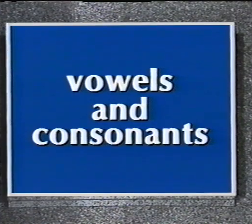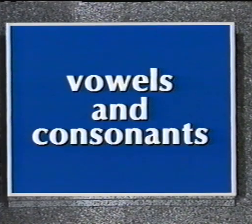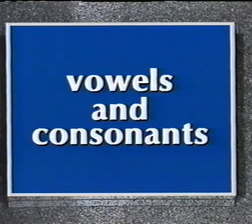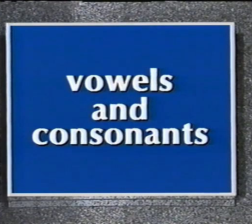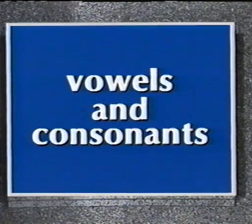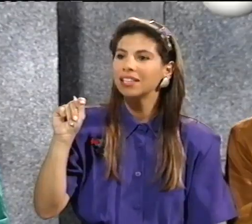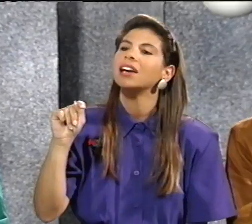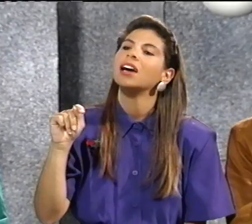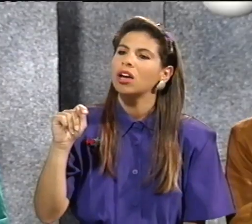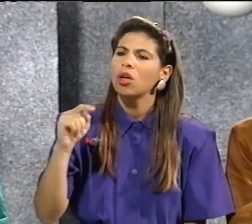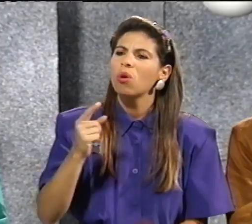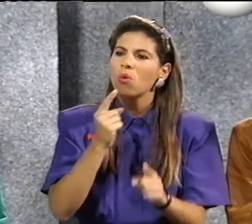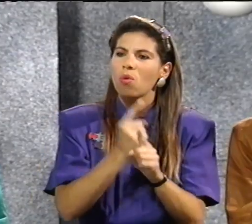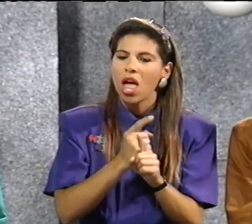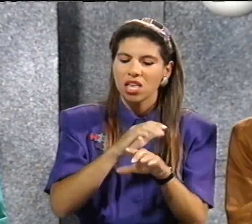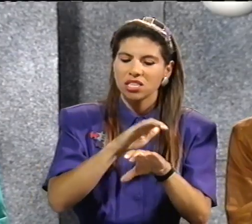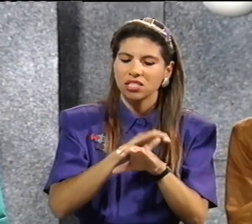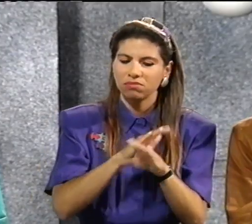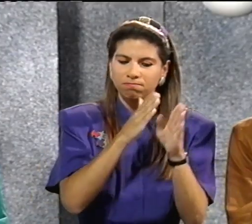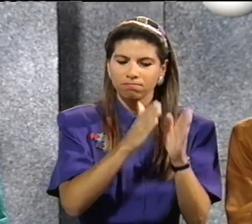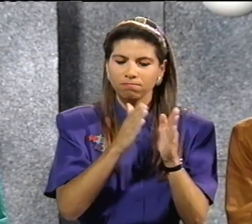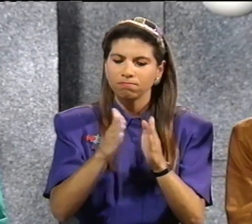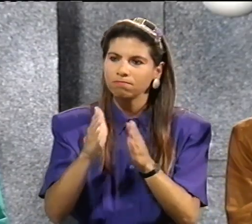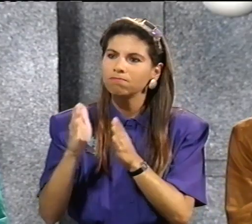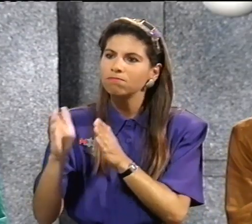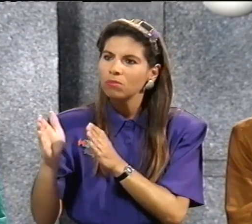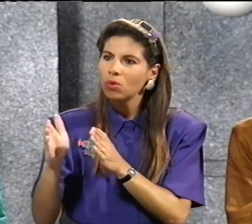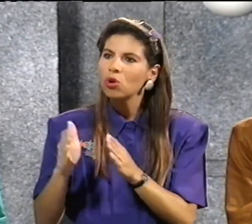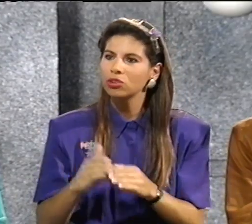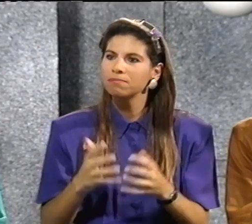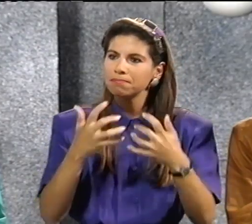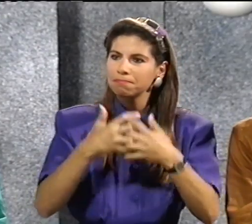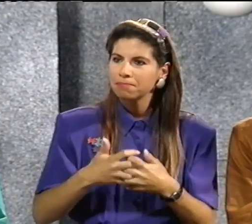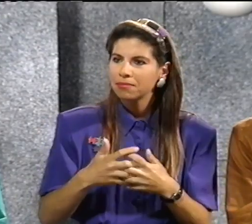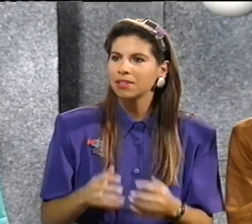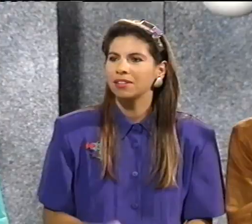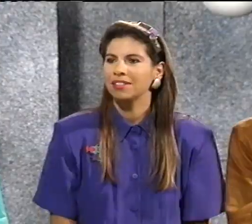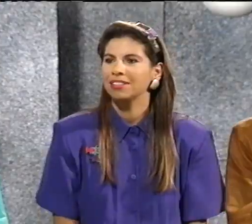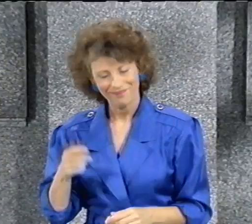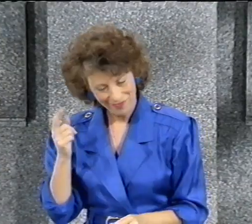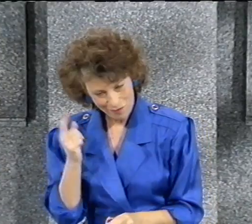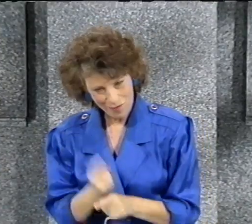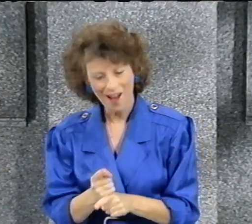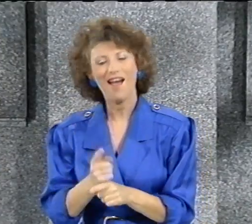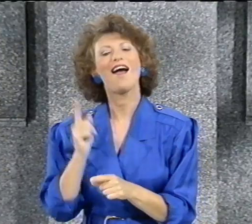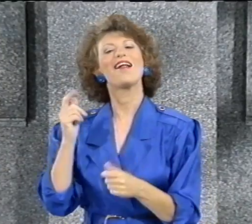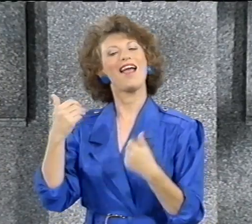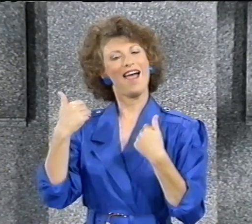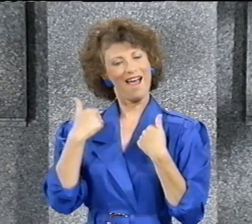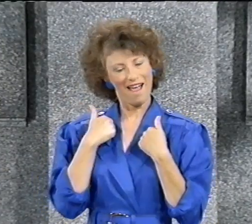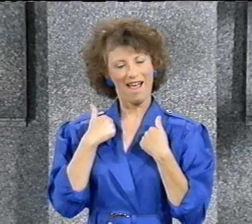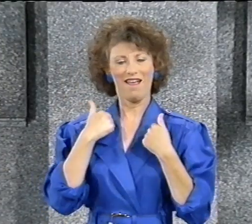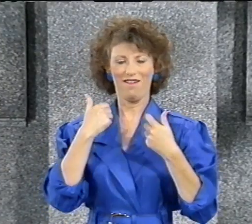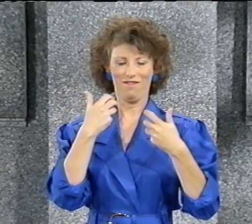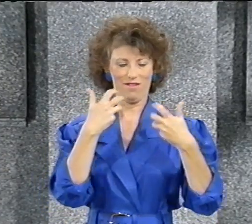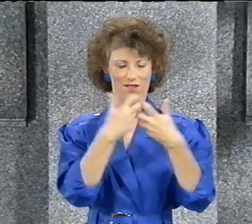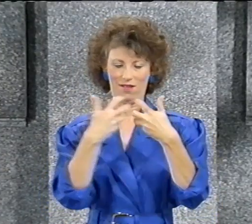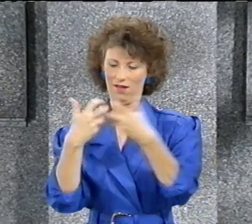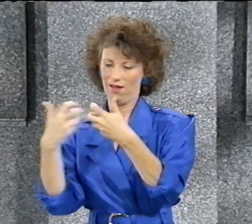It has the right combination of letters. Right. It follows the rules for